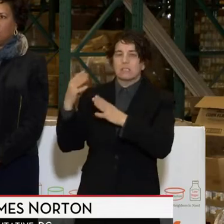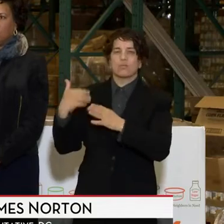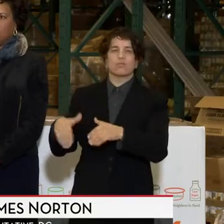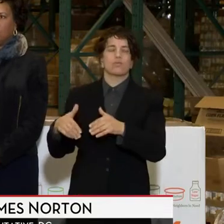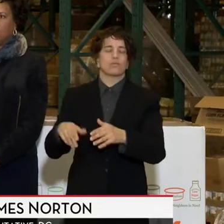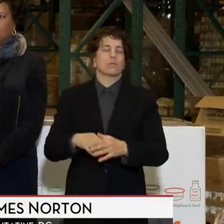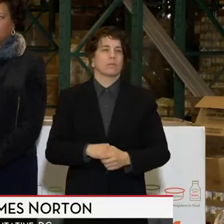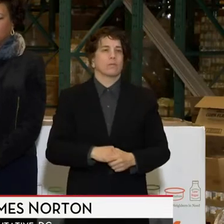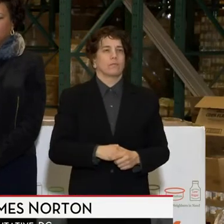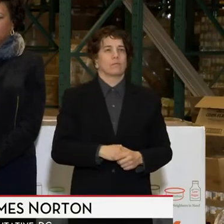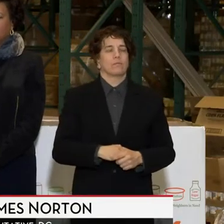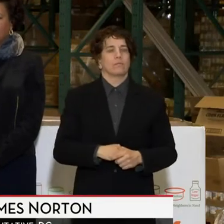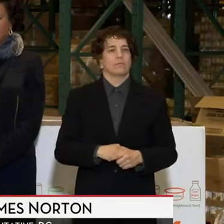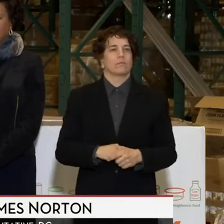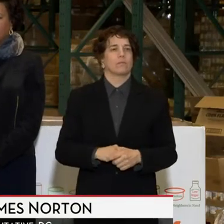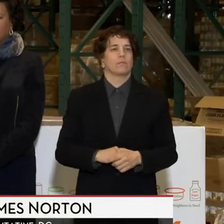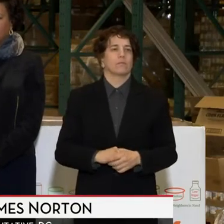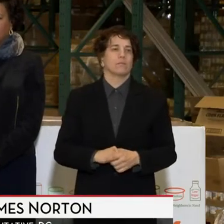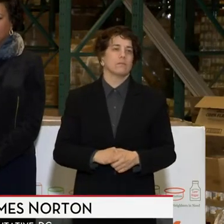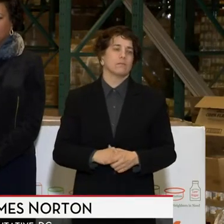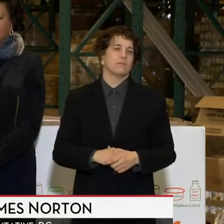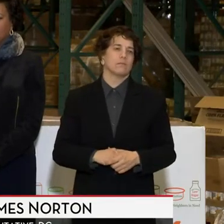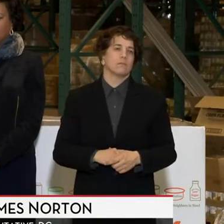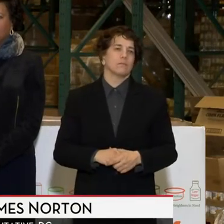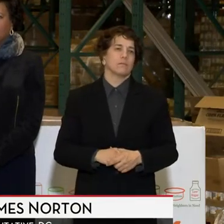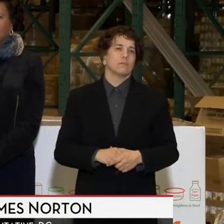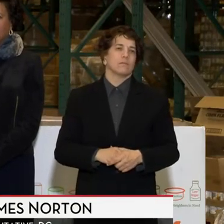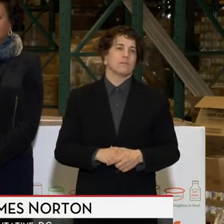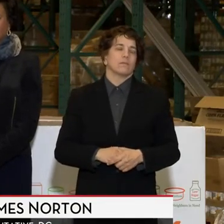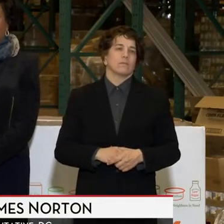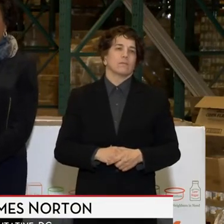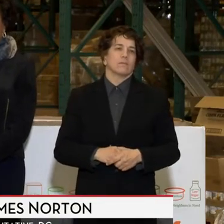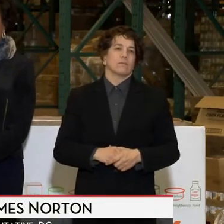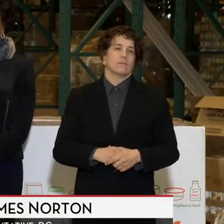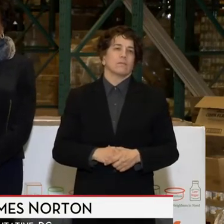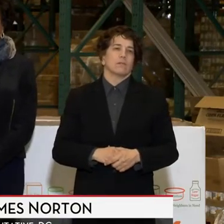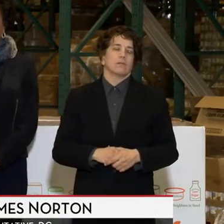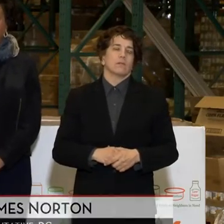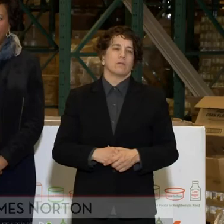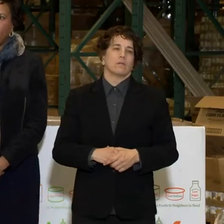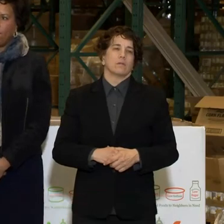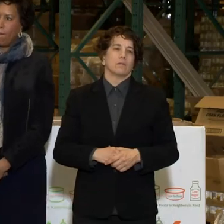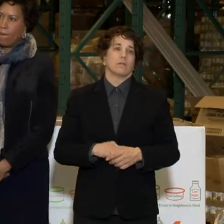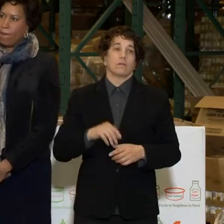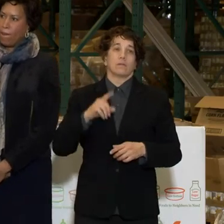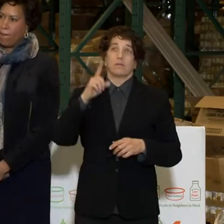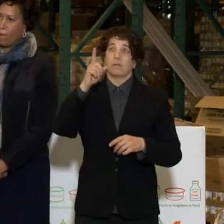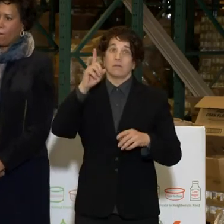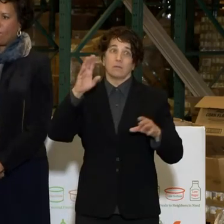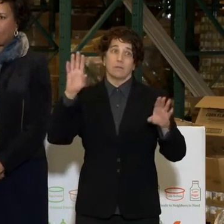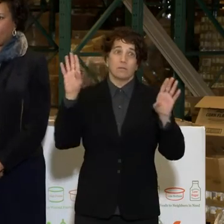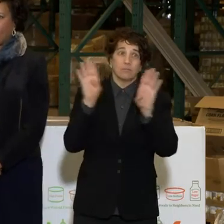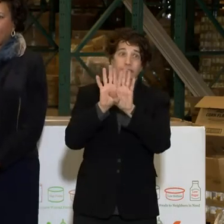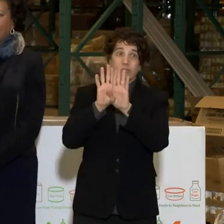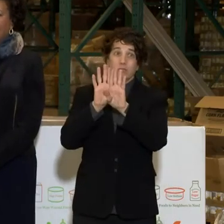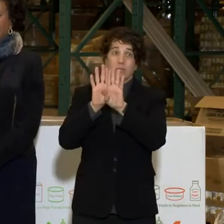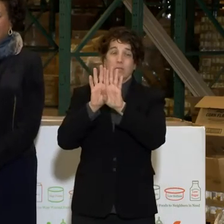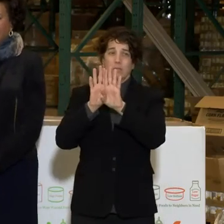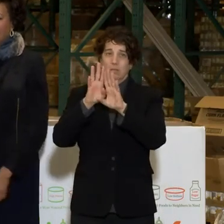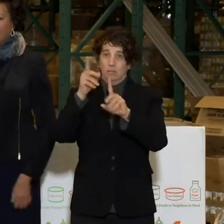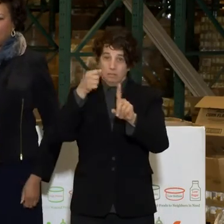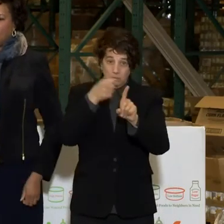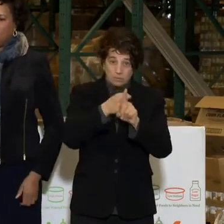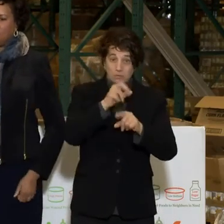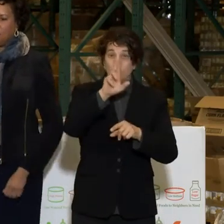economy and how it affects tax revenue to the District of Columbia, on which it